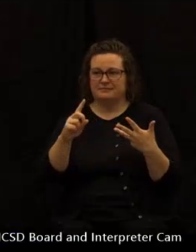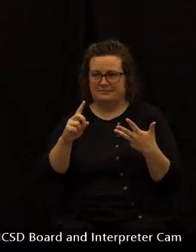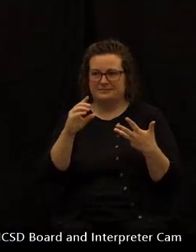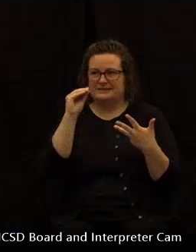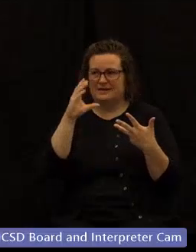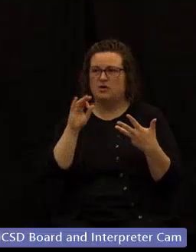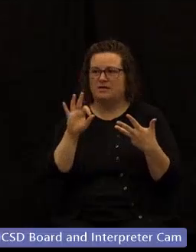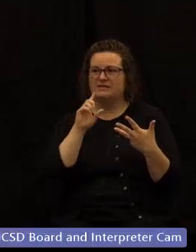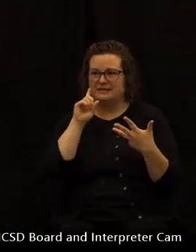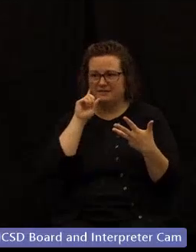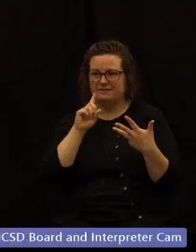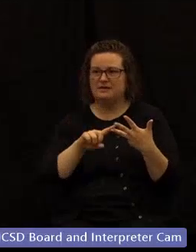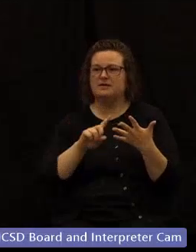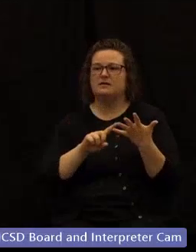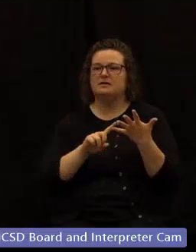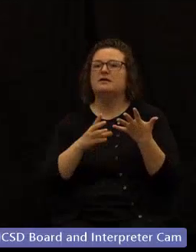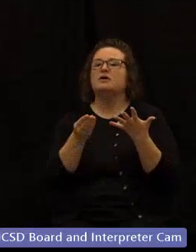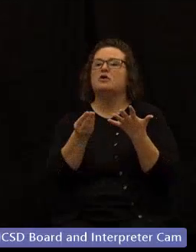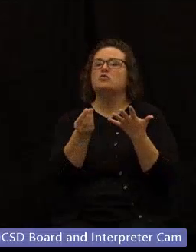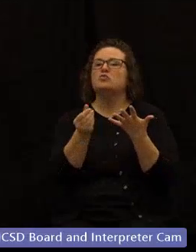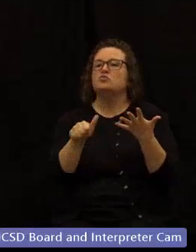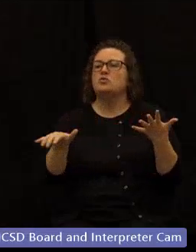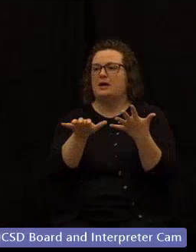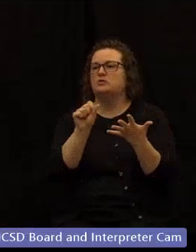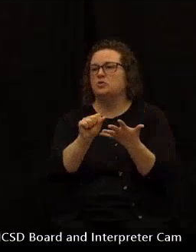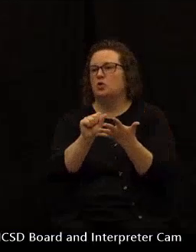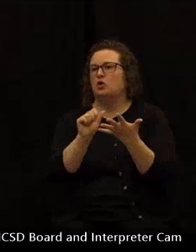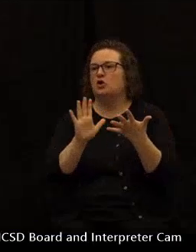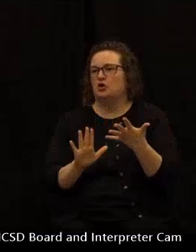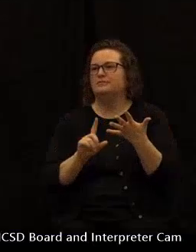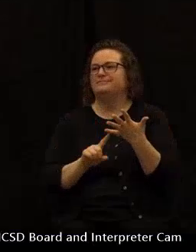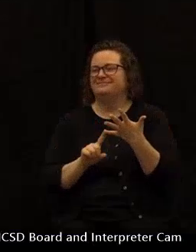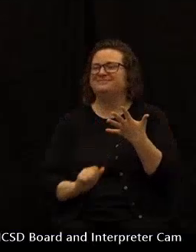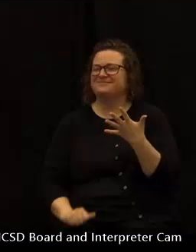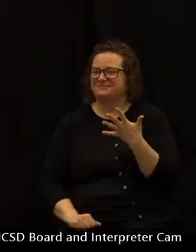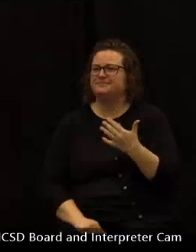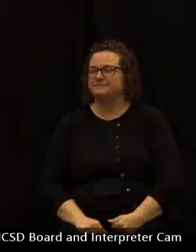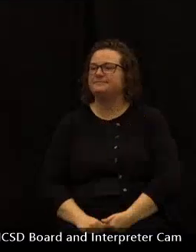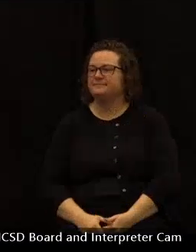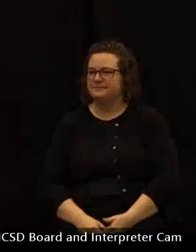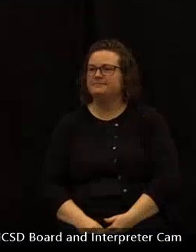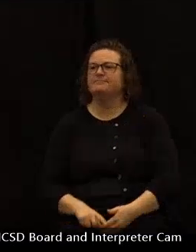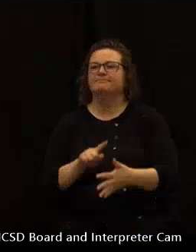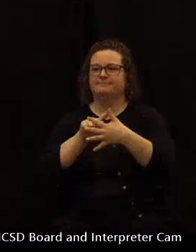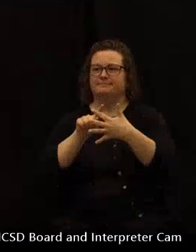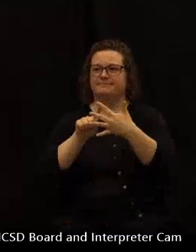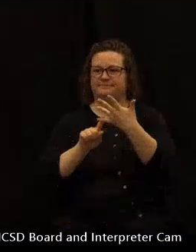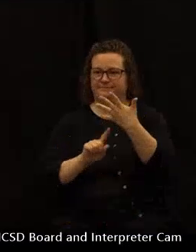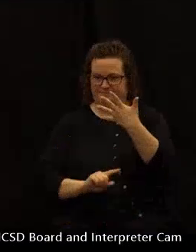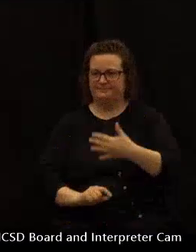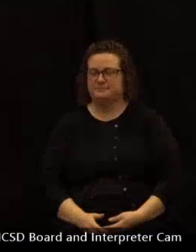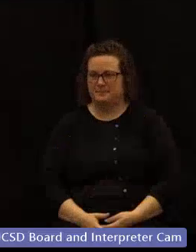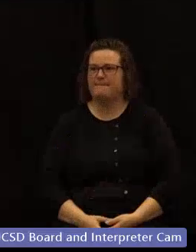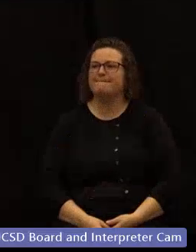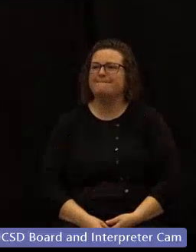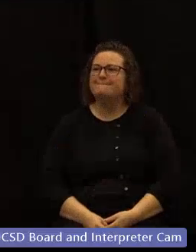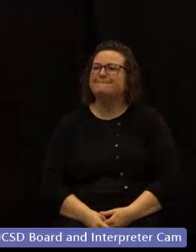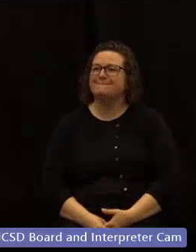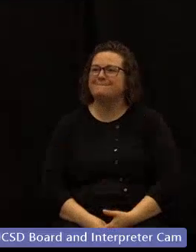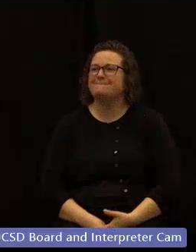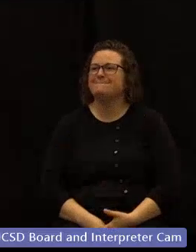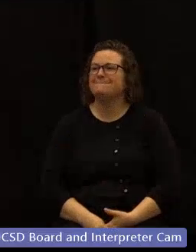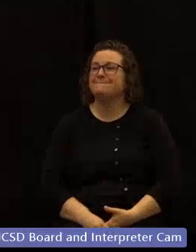deaf. and a grounds I worker. thought I saw a grounds worker in there. So there's the 5. Perfect.